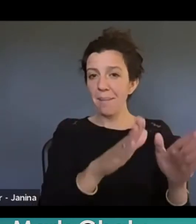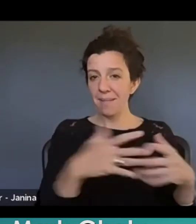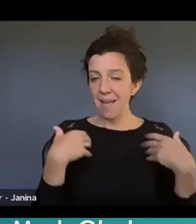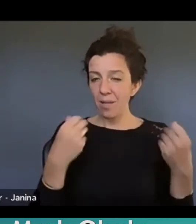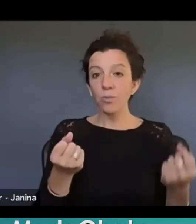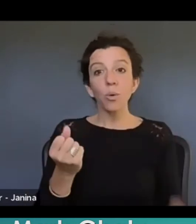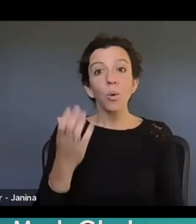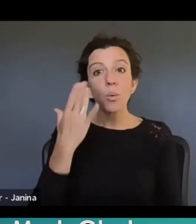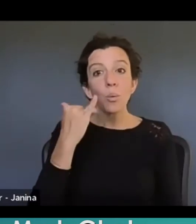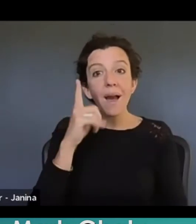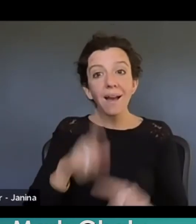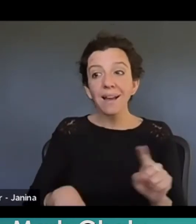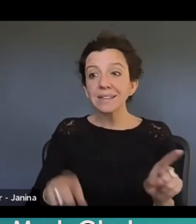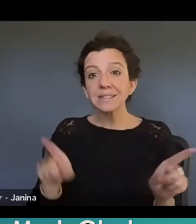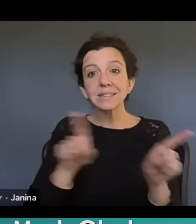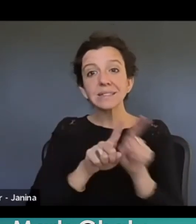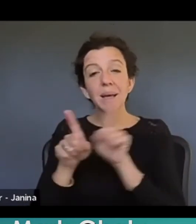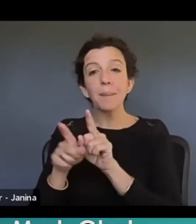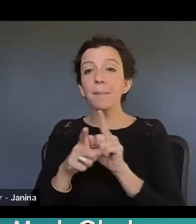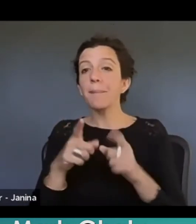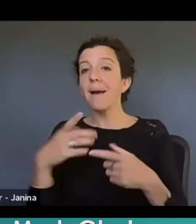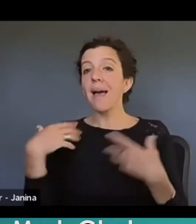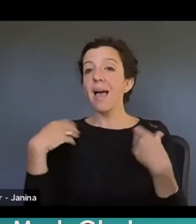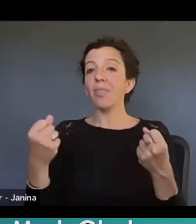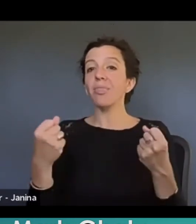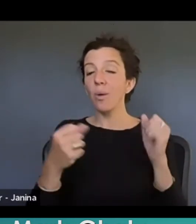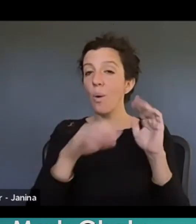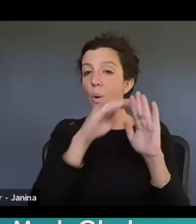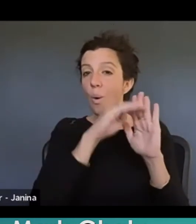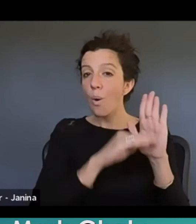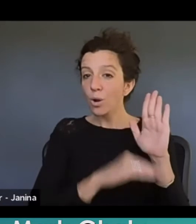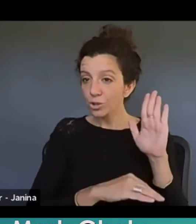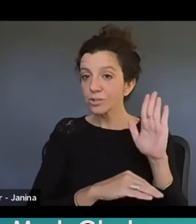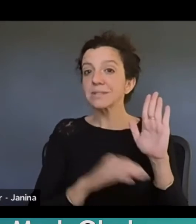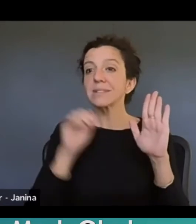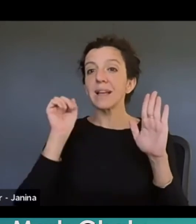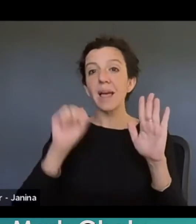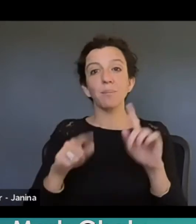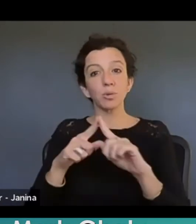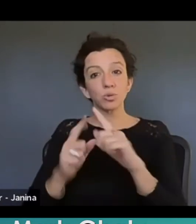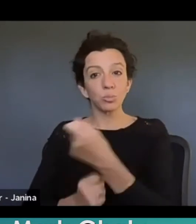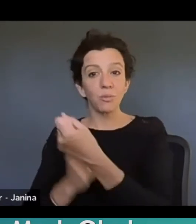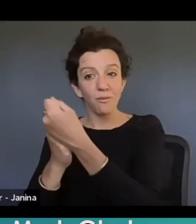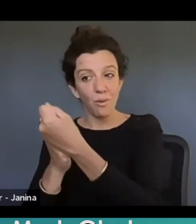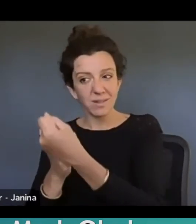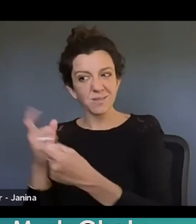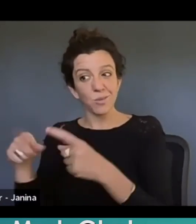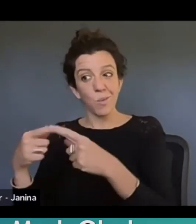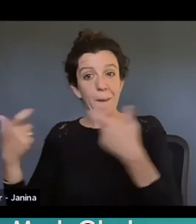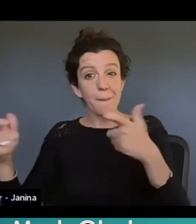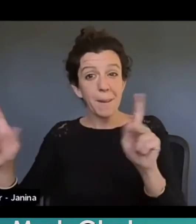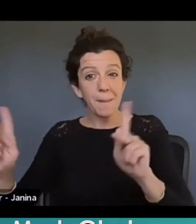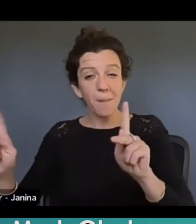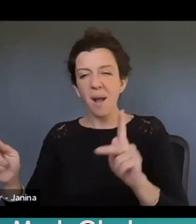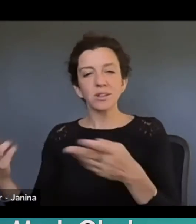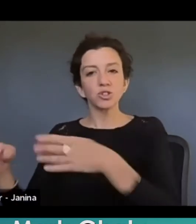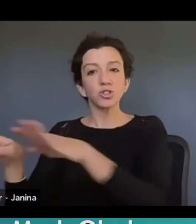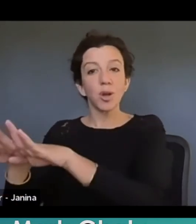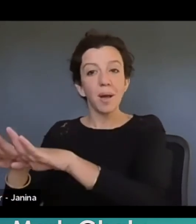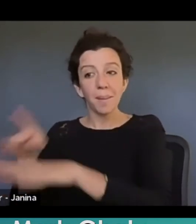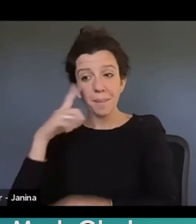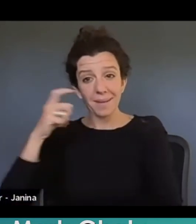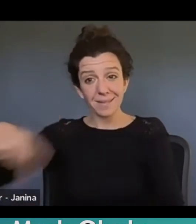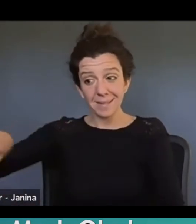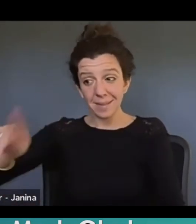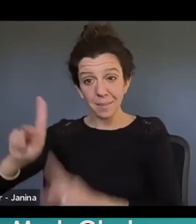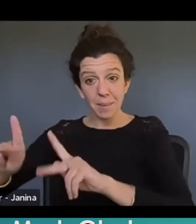enforced that way with being able to shut down large gatherings when people leaving that house are a risk now to